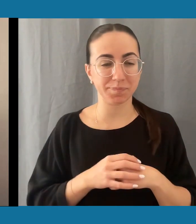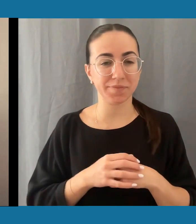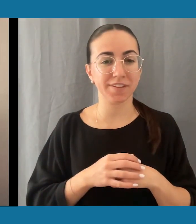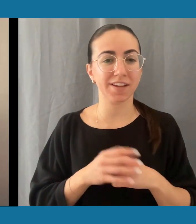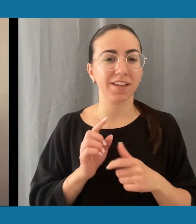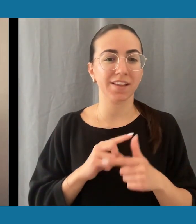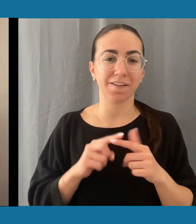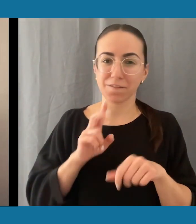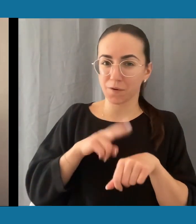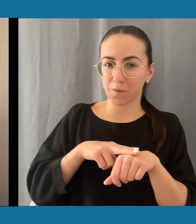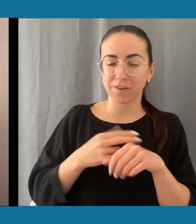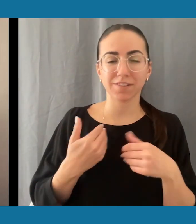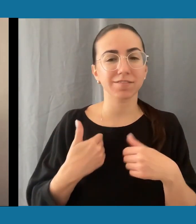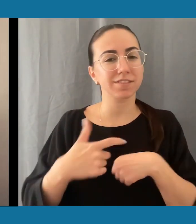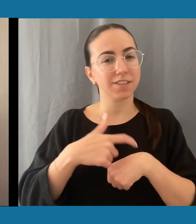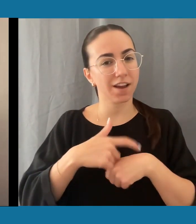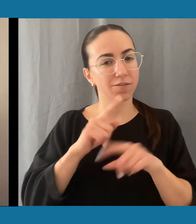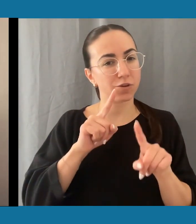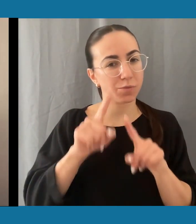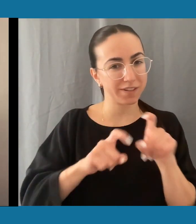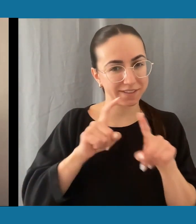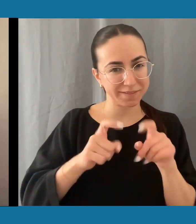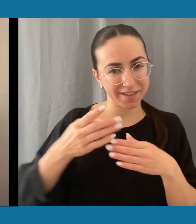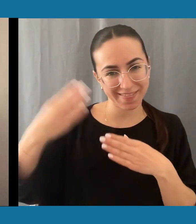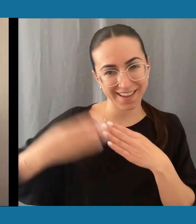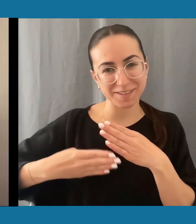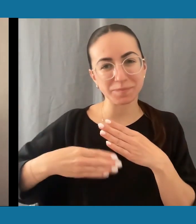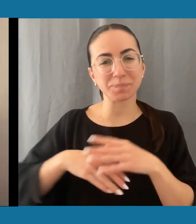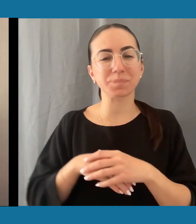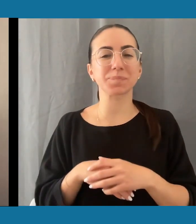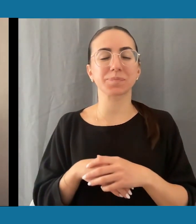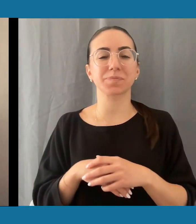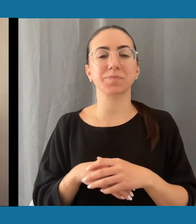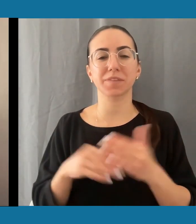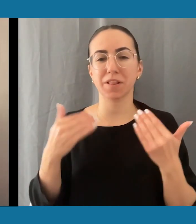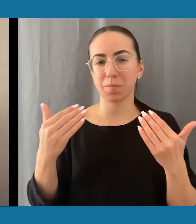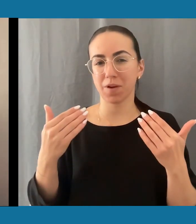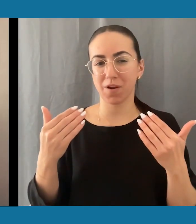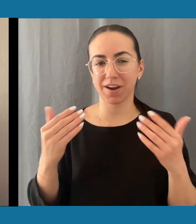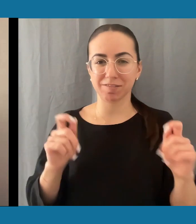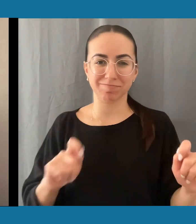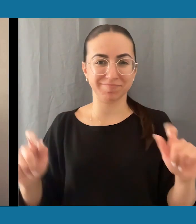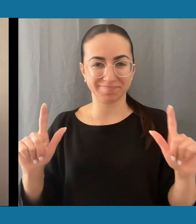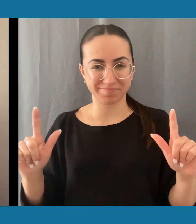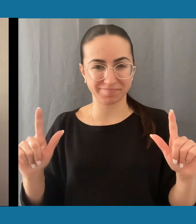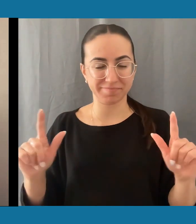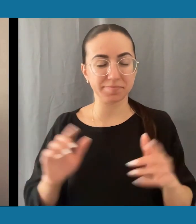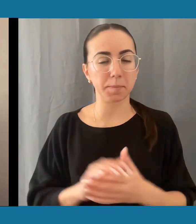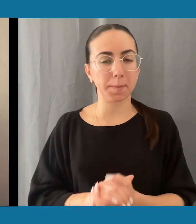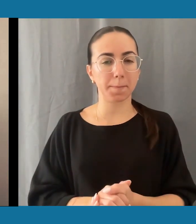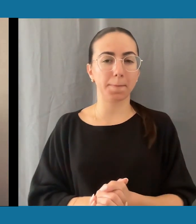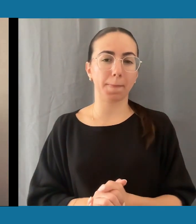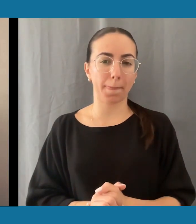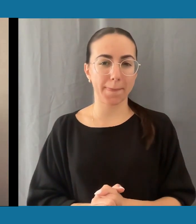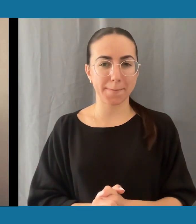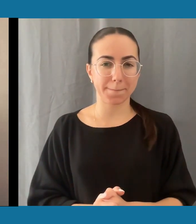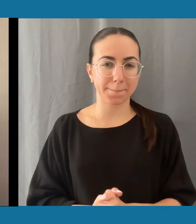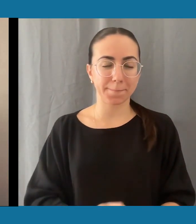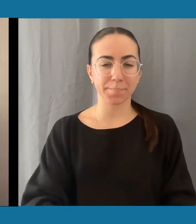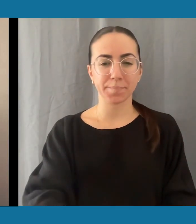course, have time for questions at the end. Let me get my screen going.